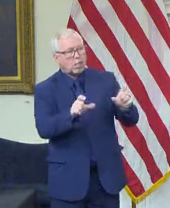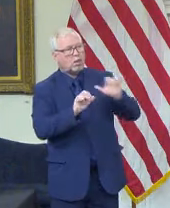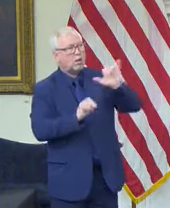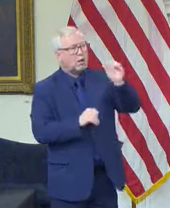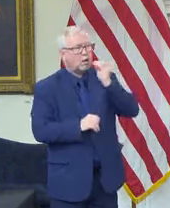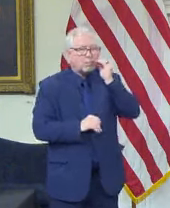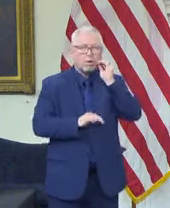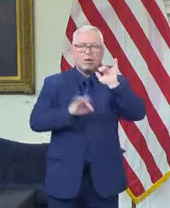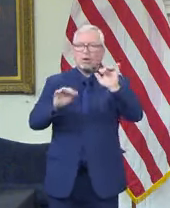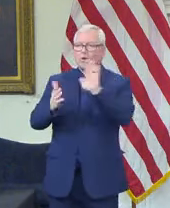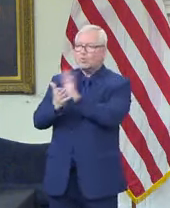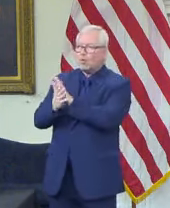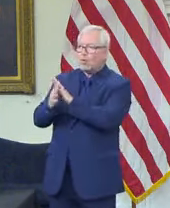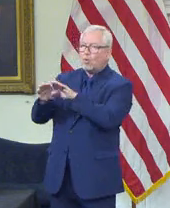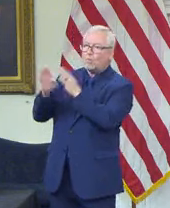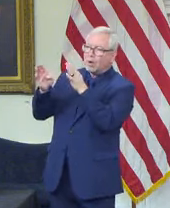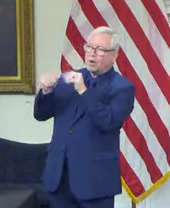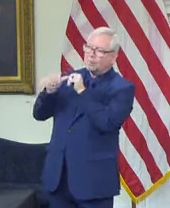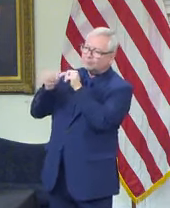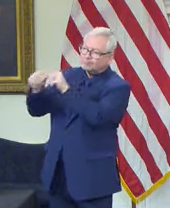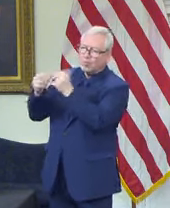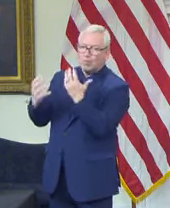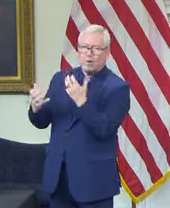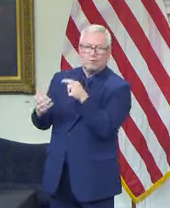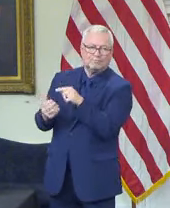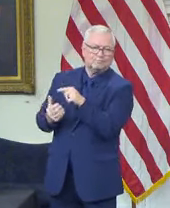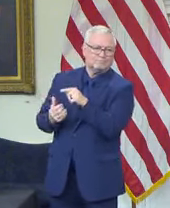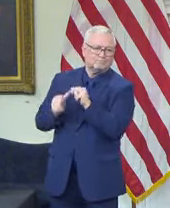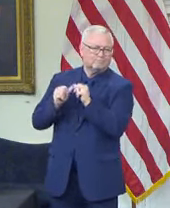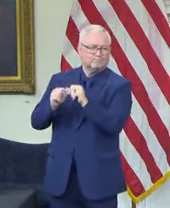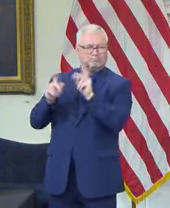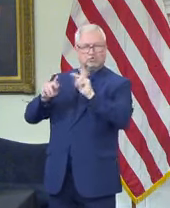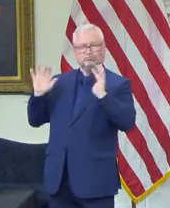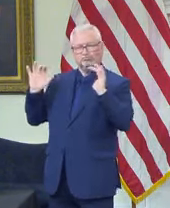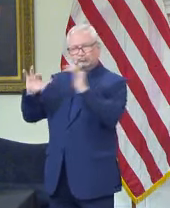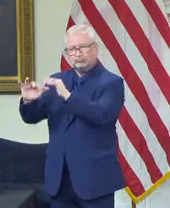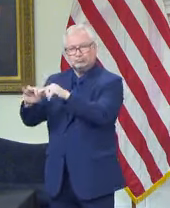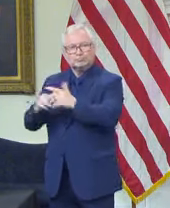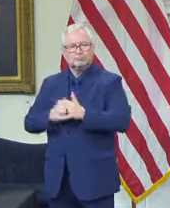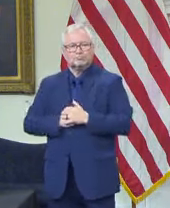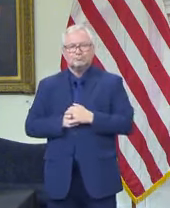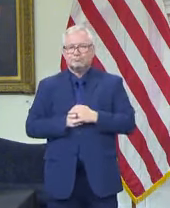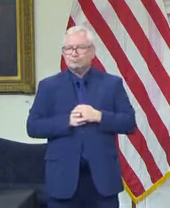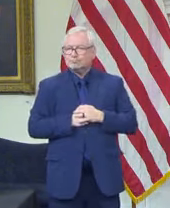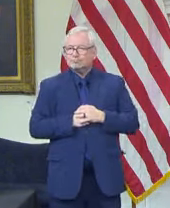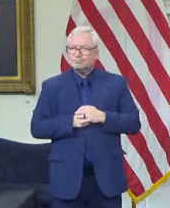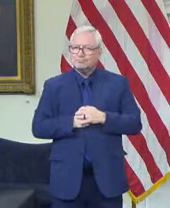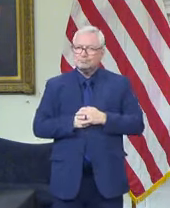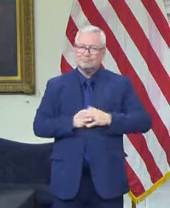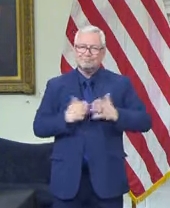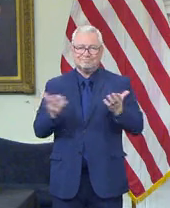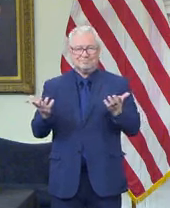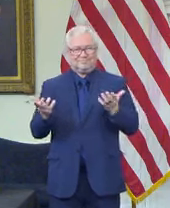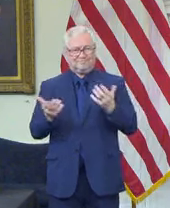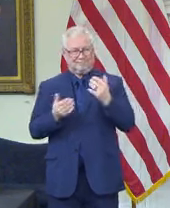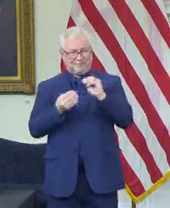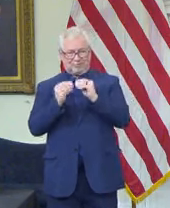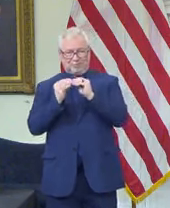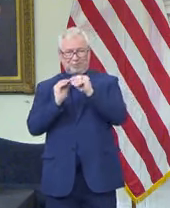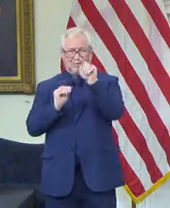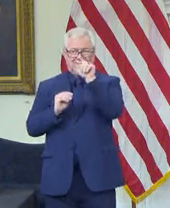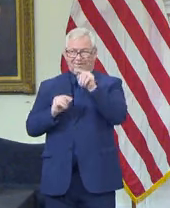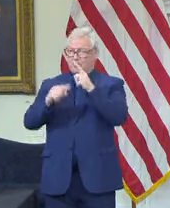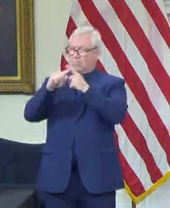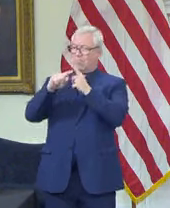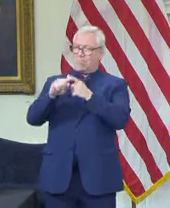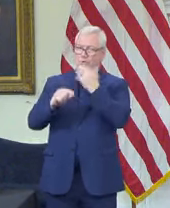All of this progress is very encouraging, but we're not out of the woods. Even though we have been able